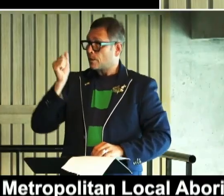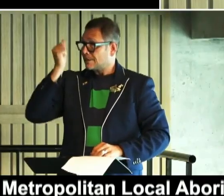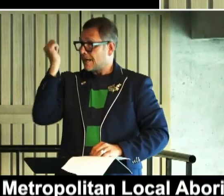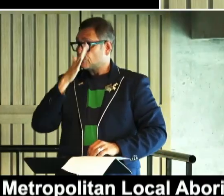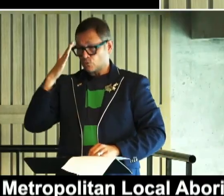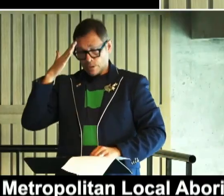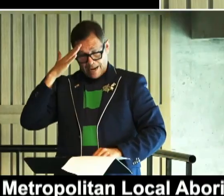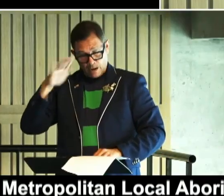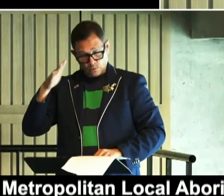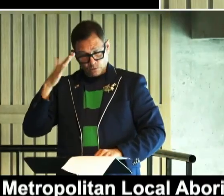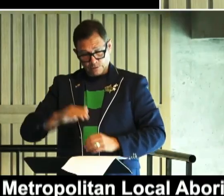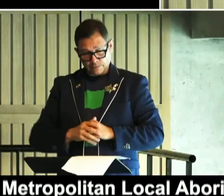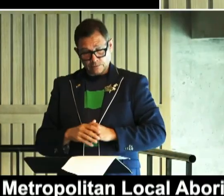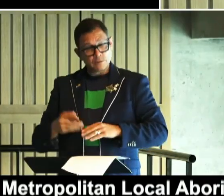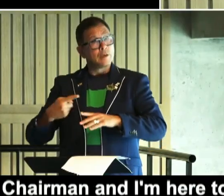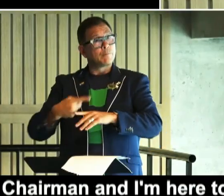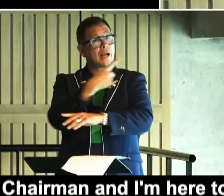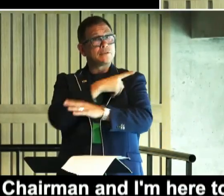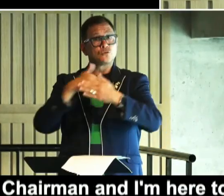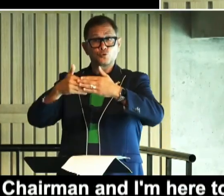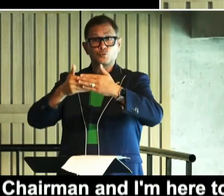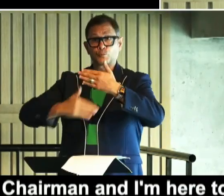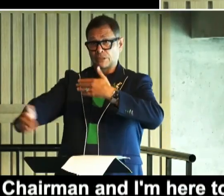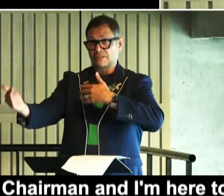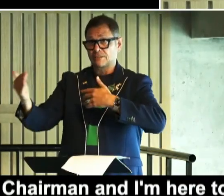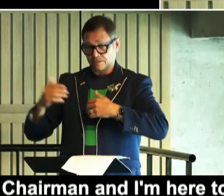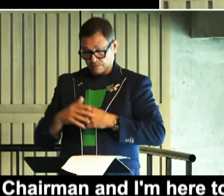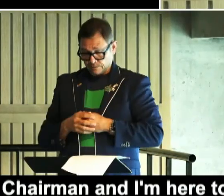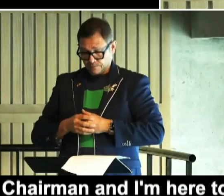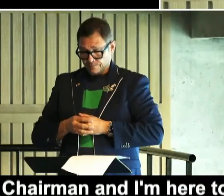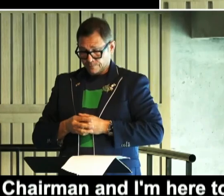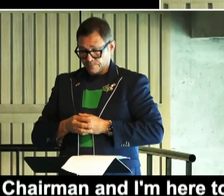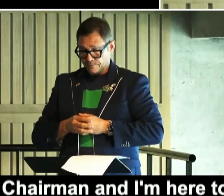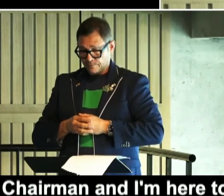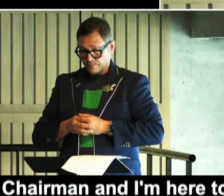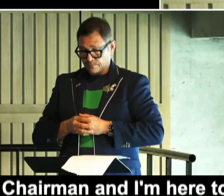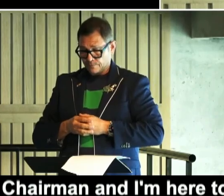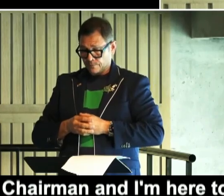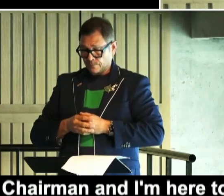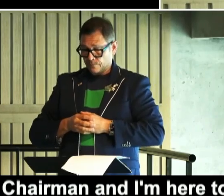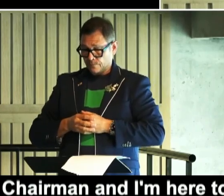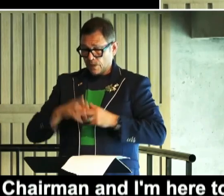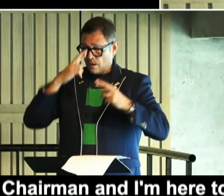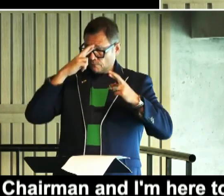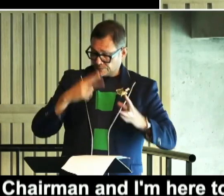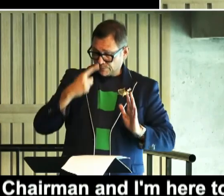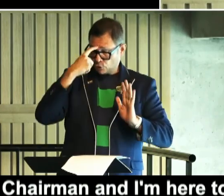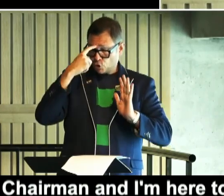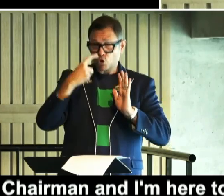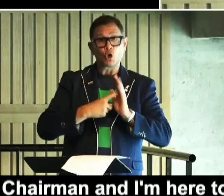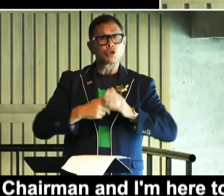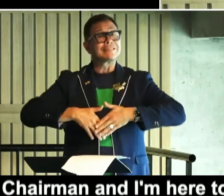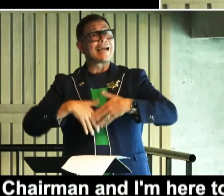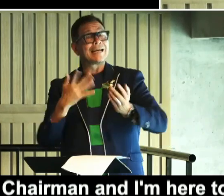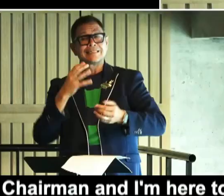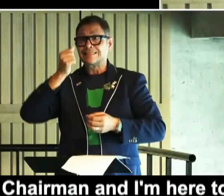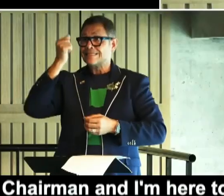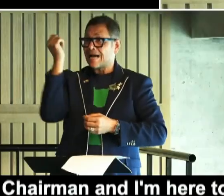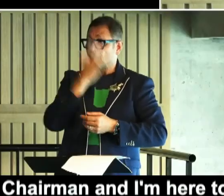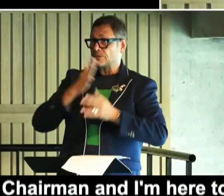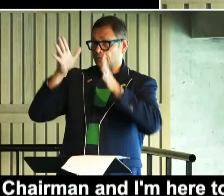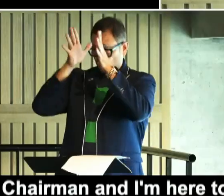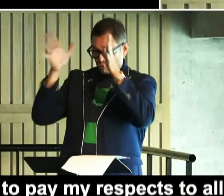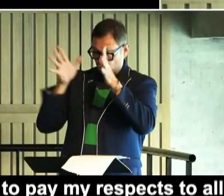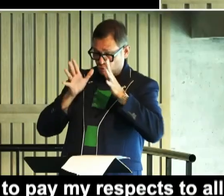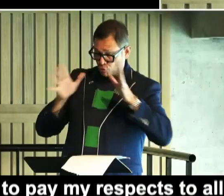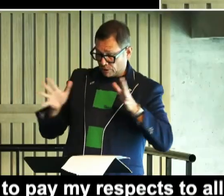I would like to pay my respects to all Aboriginal elders, past and present, and I would like to respectfully